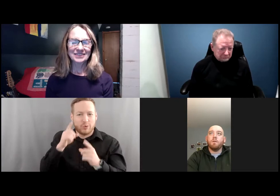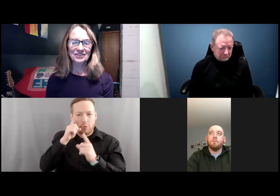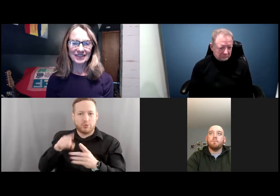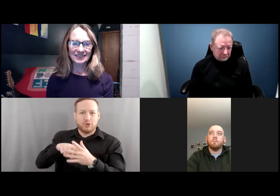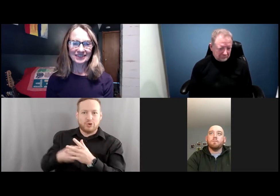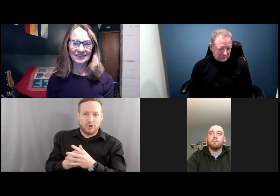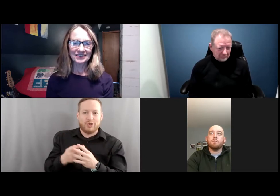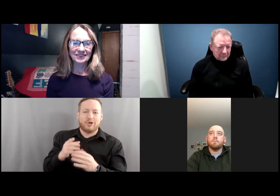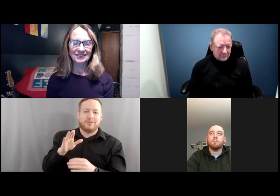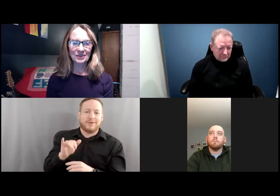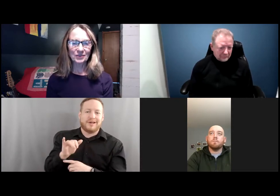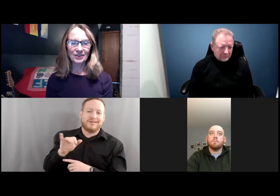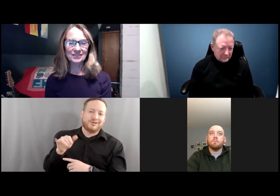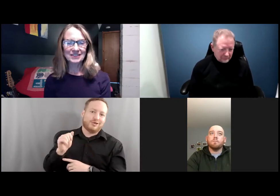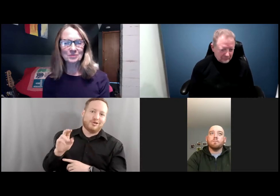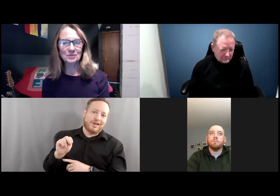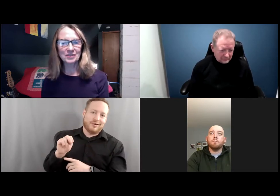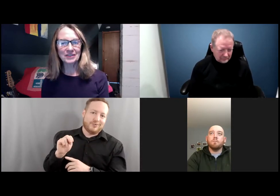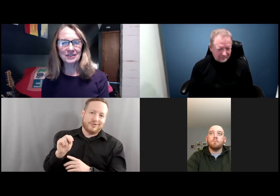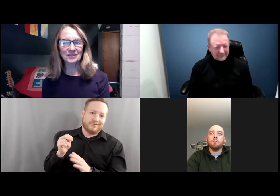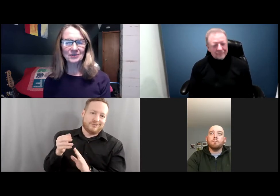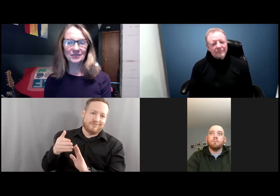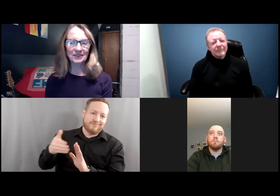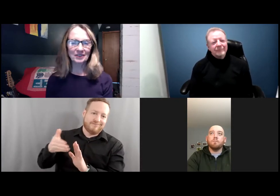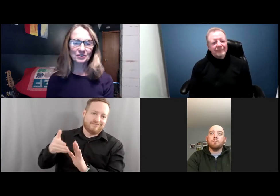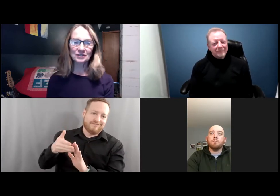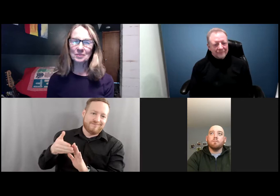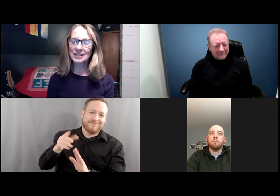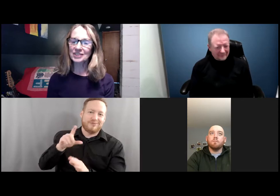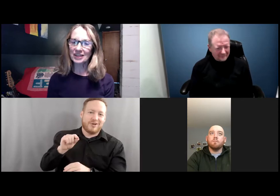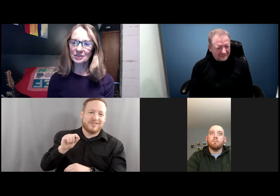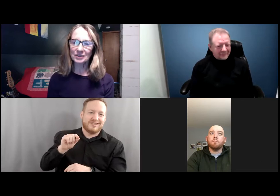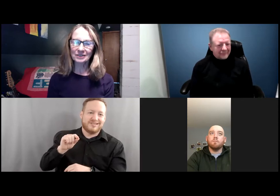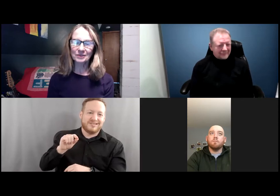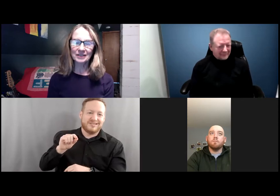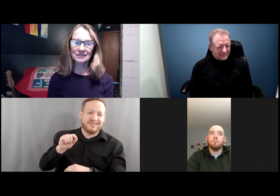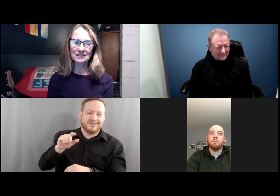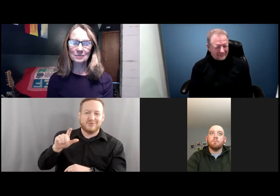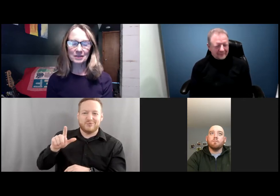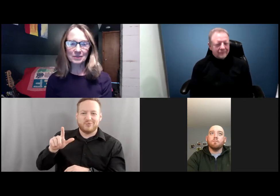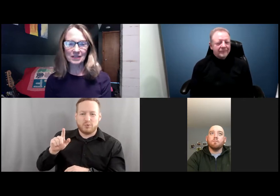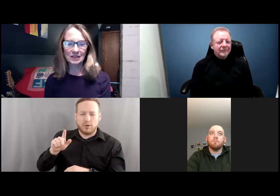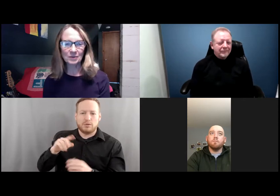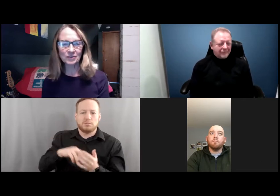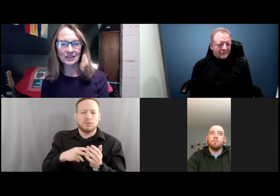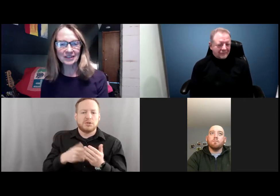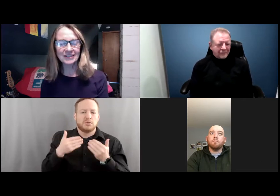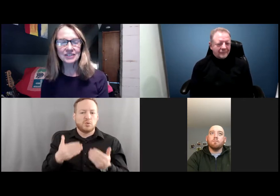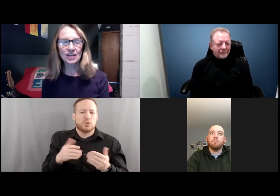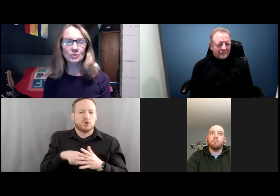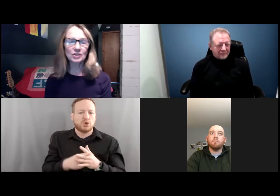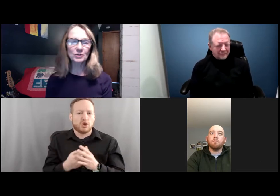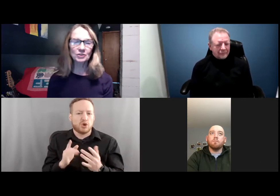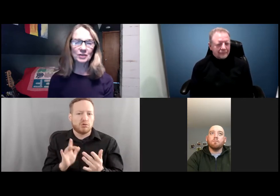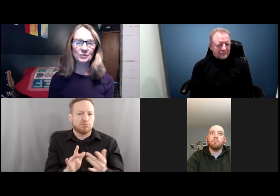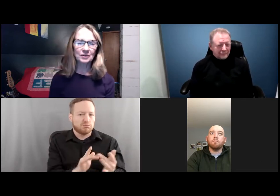That's great. So it's like we're all set to move on. Certainly by January, we'll have the subcommittee up and running,